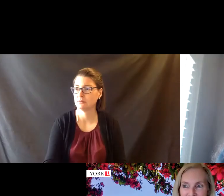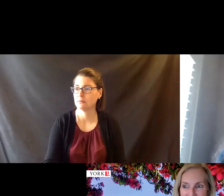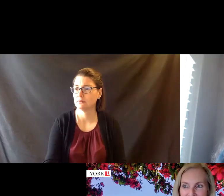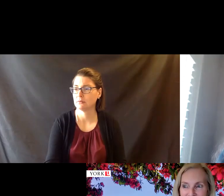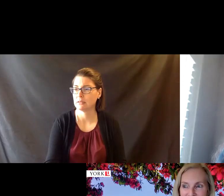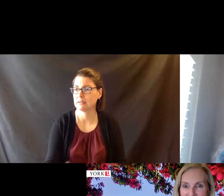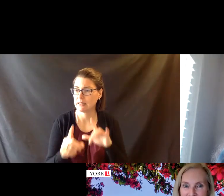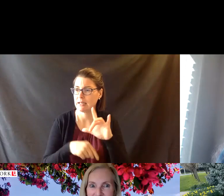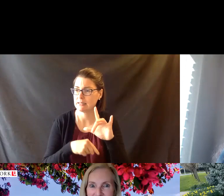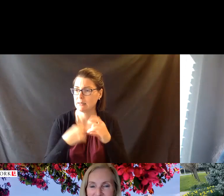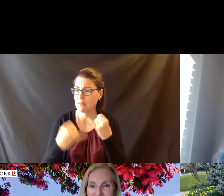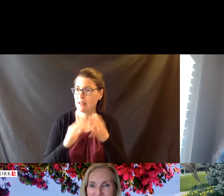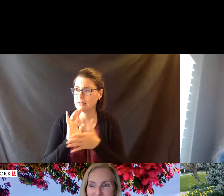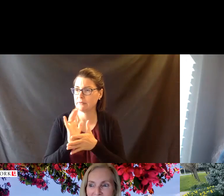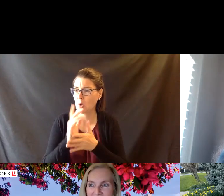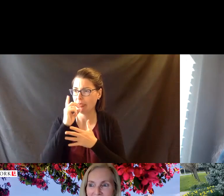I think maybe I skip the last video.